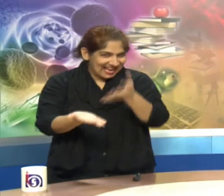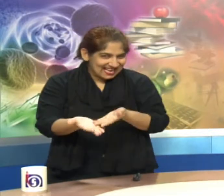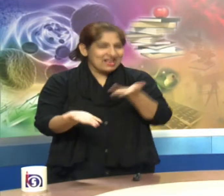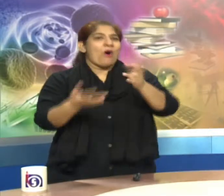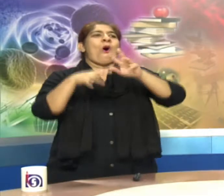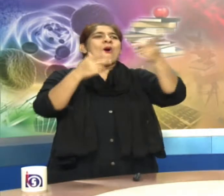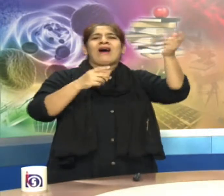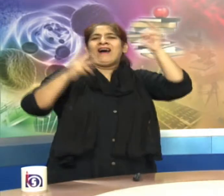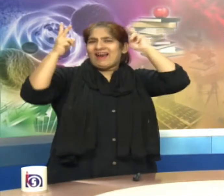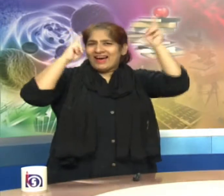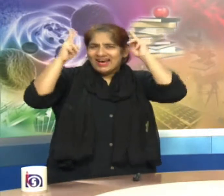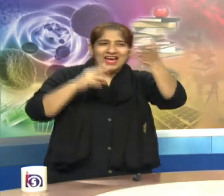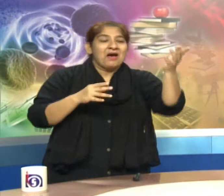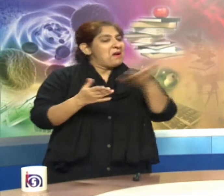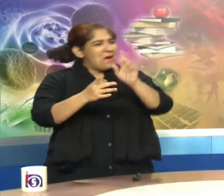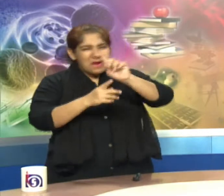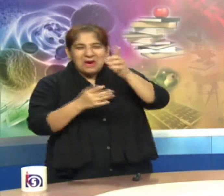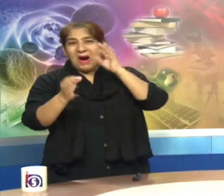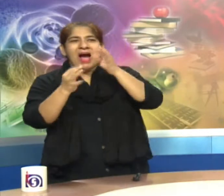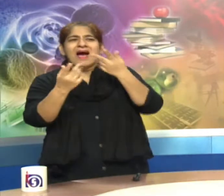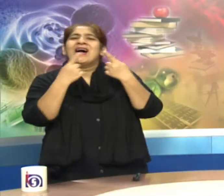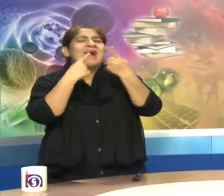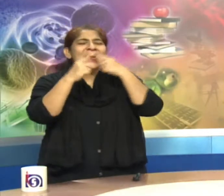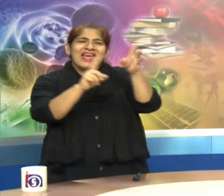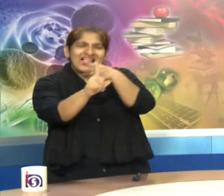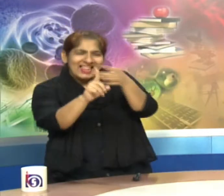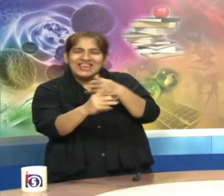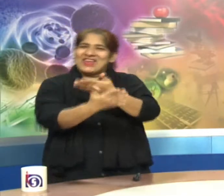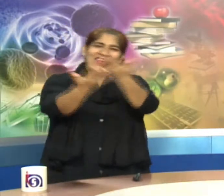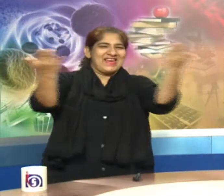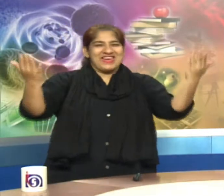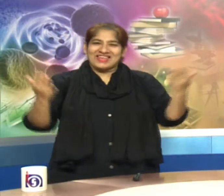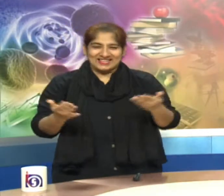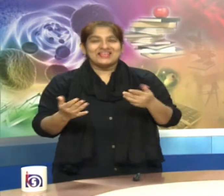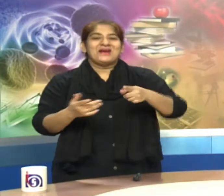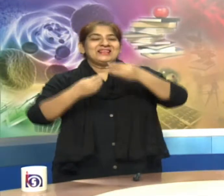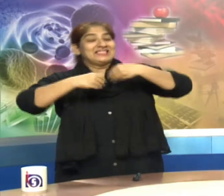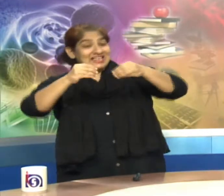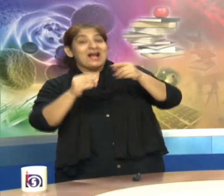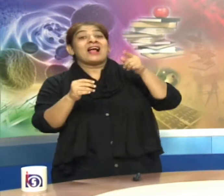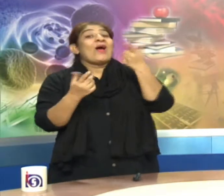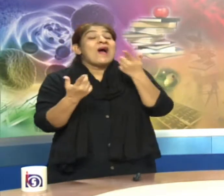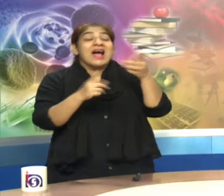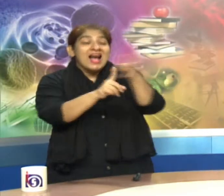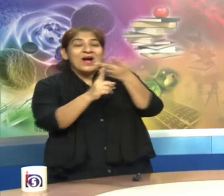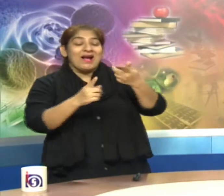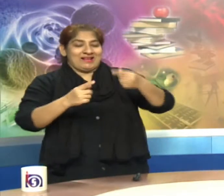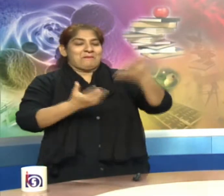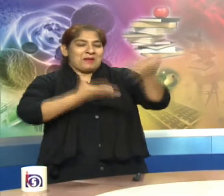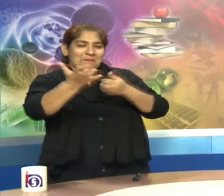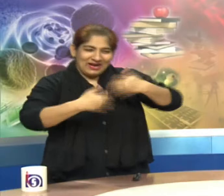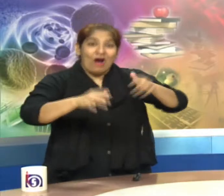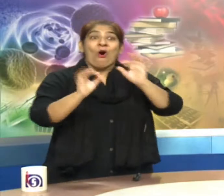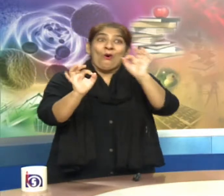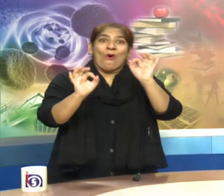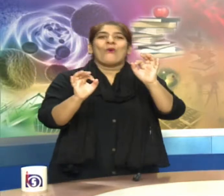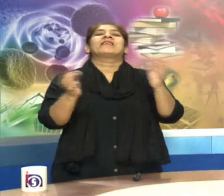the product. So it is a main objective of promotion, sales promotion.